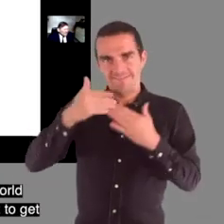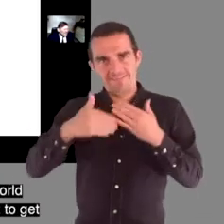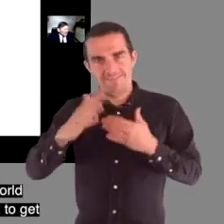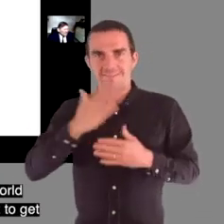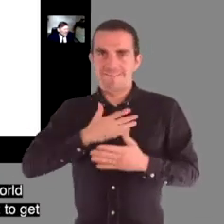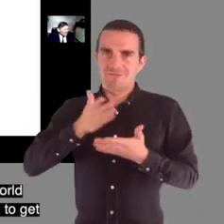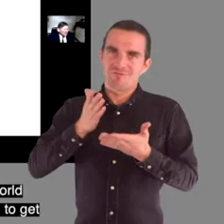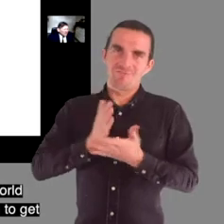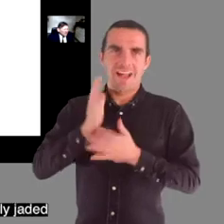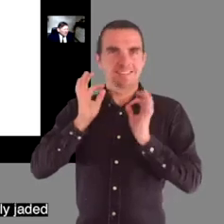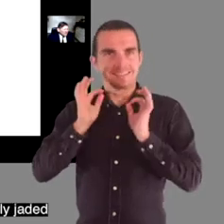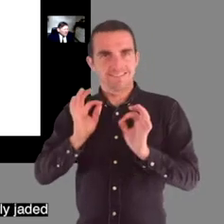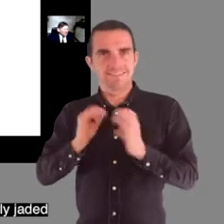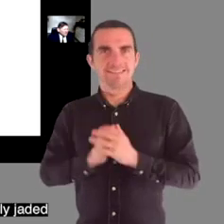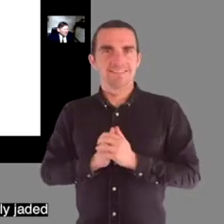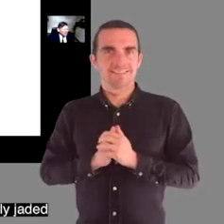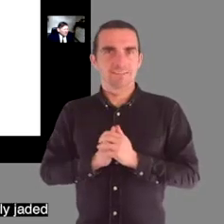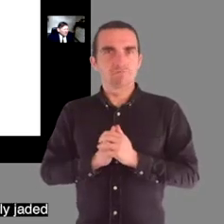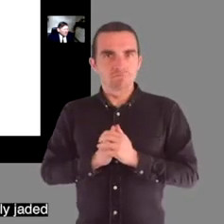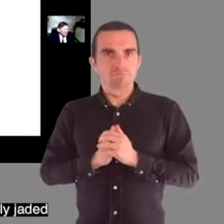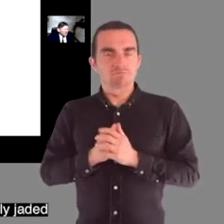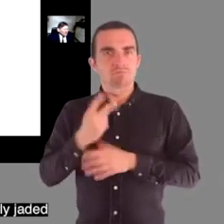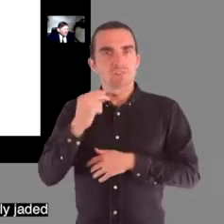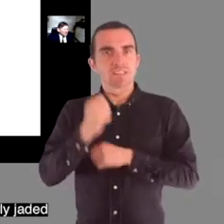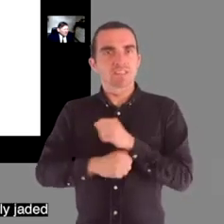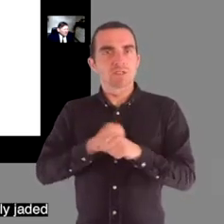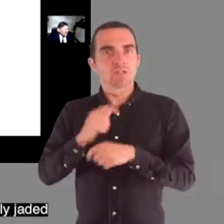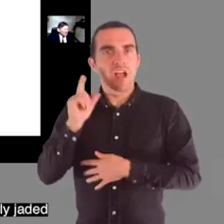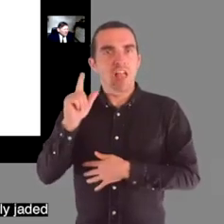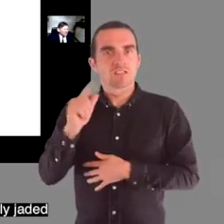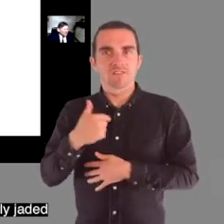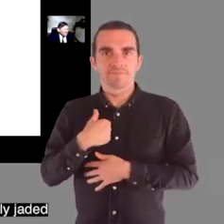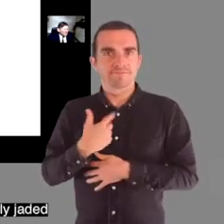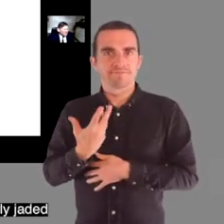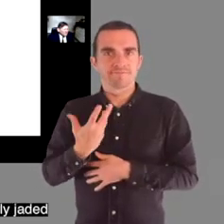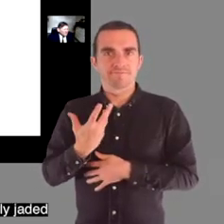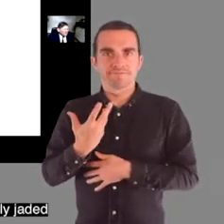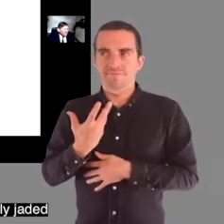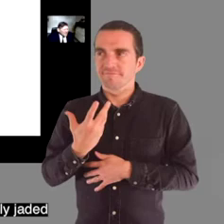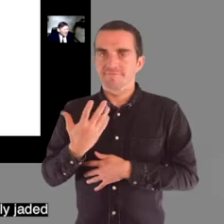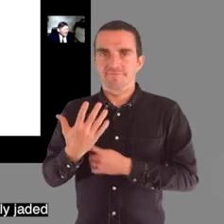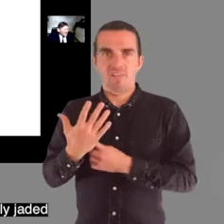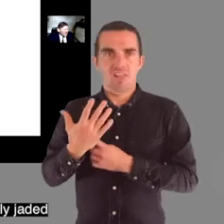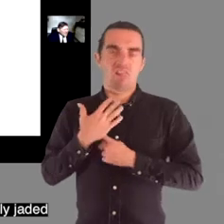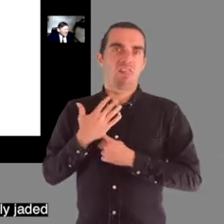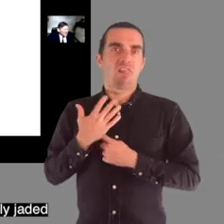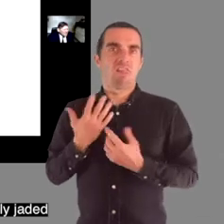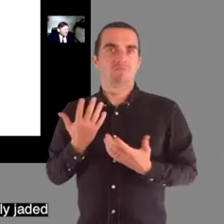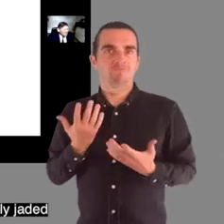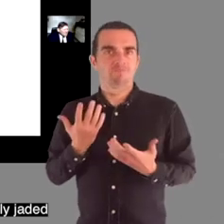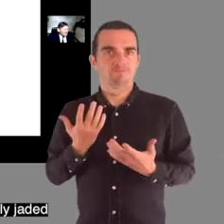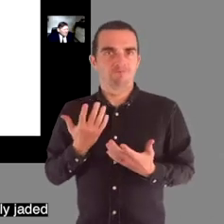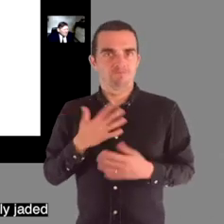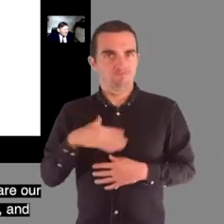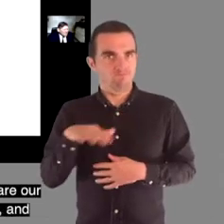because I believed I was going to get civil rights in my life. 20 years on, I've become really